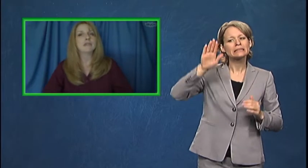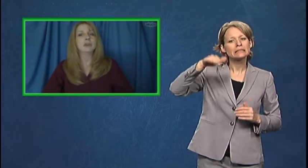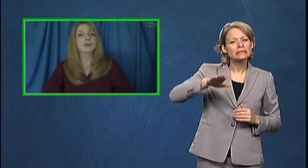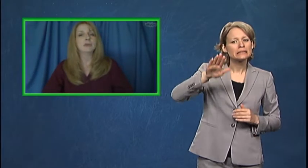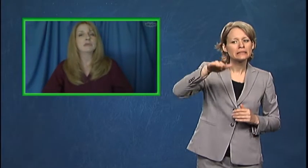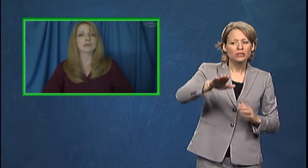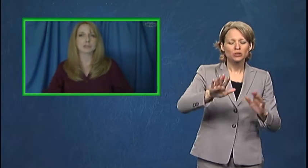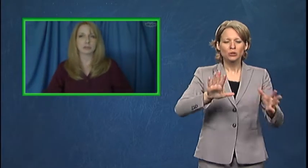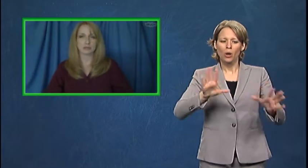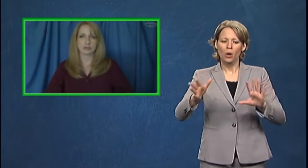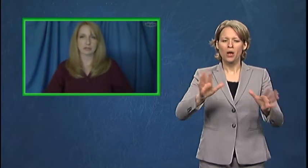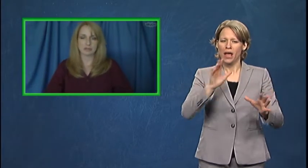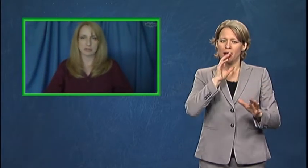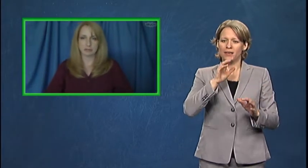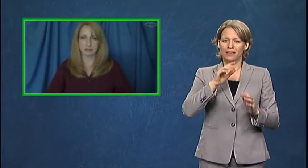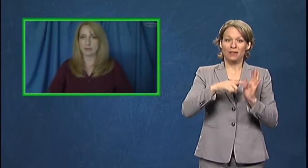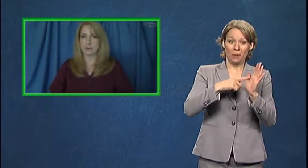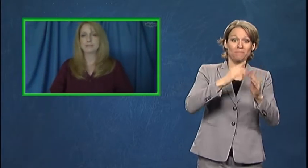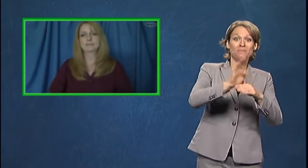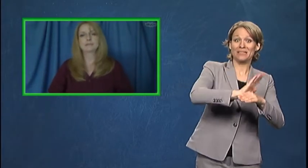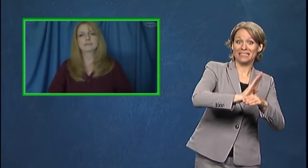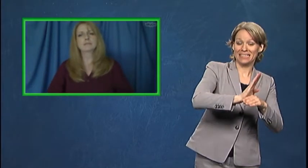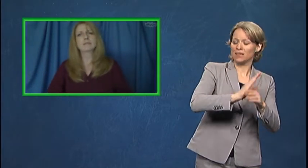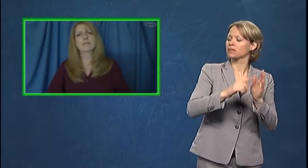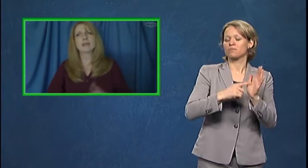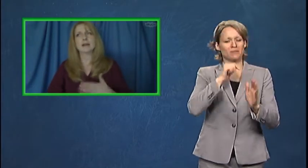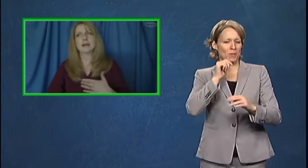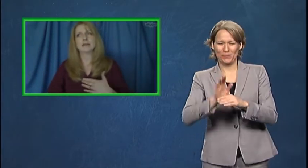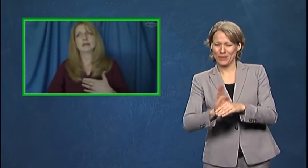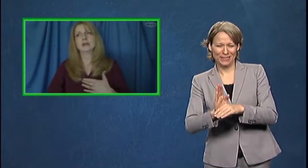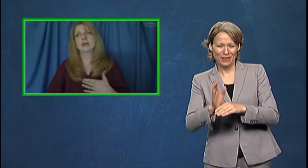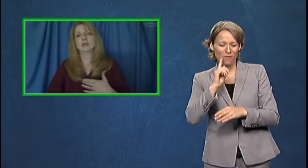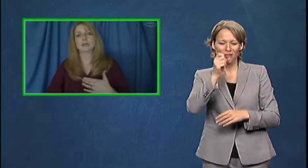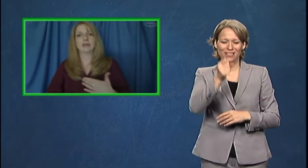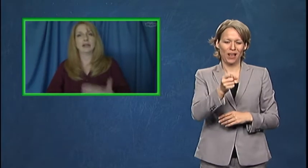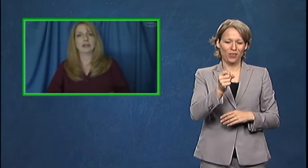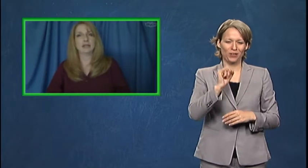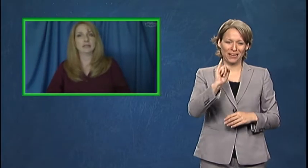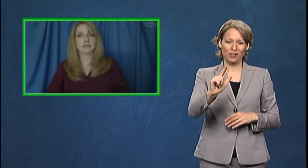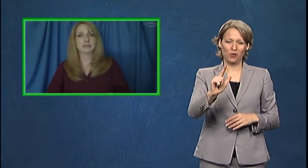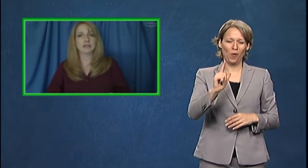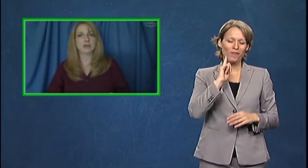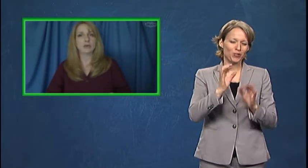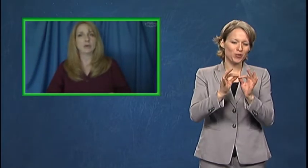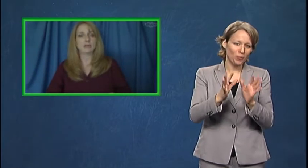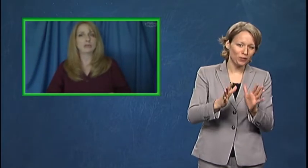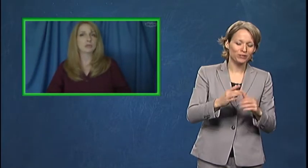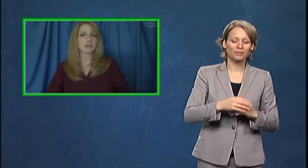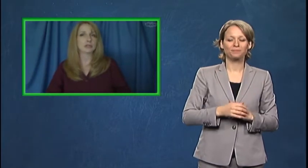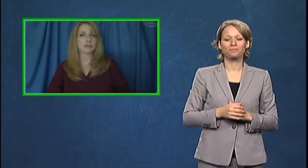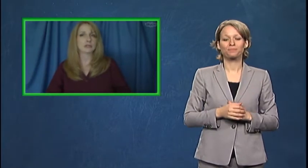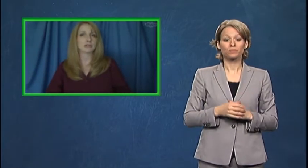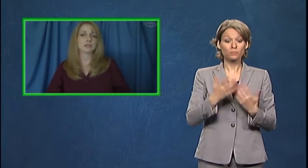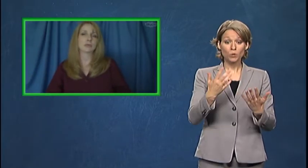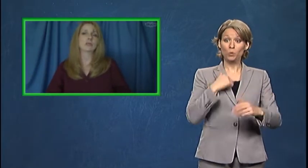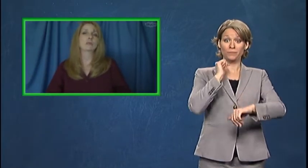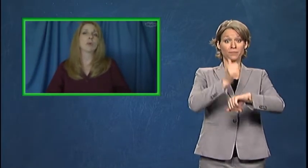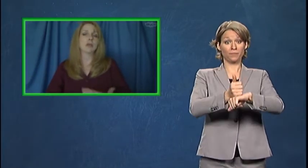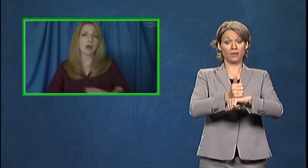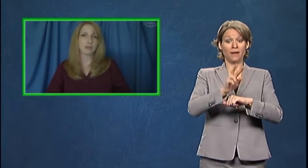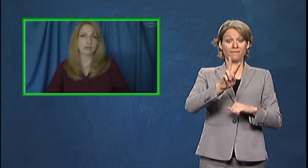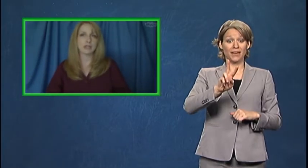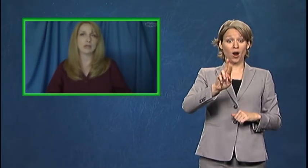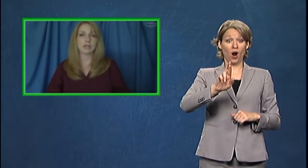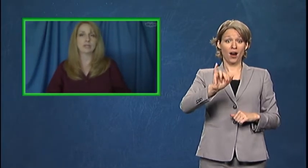famine environment for interpreters in Southern Illinois. And providing video remote interpreting services was